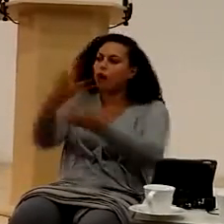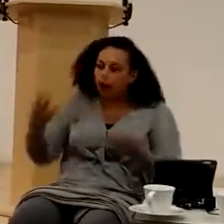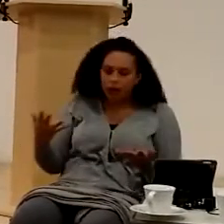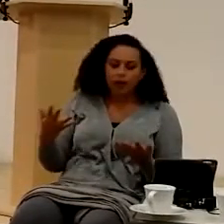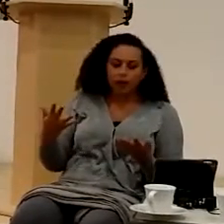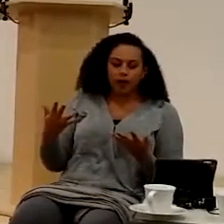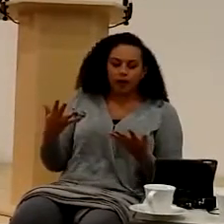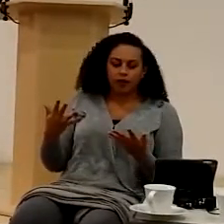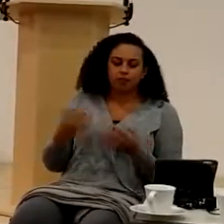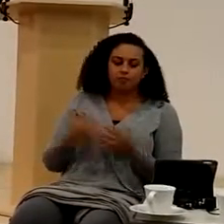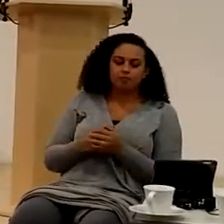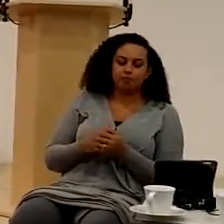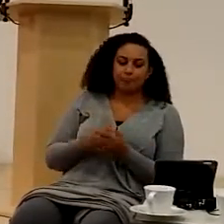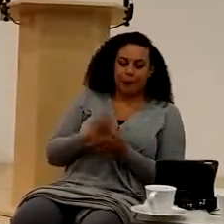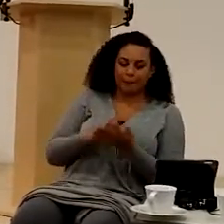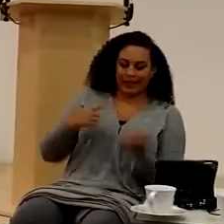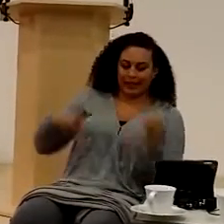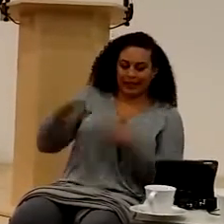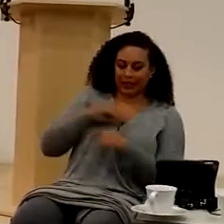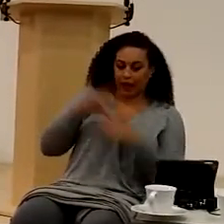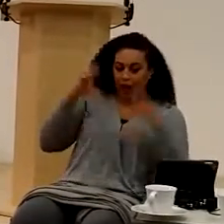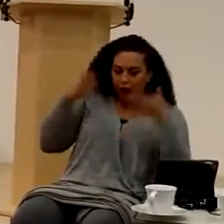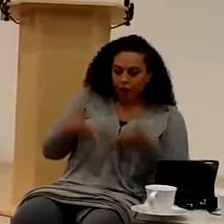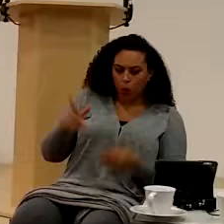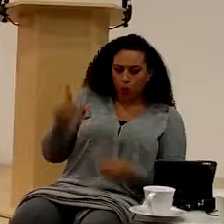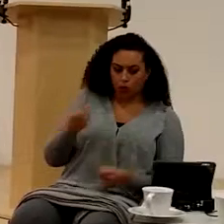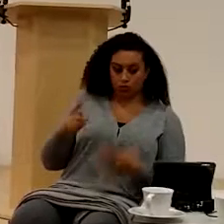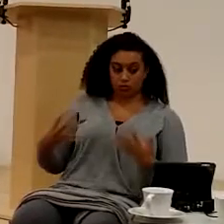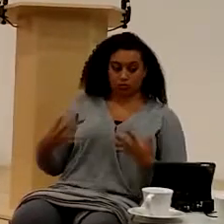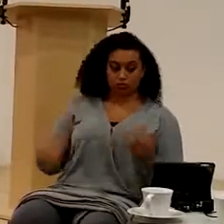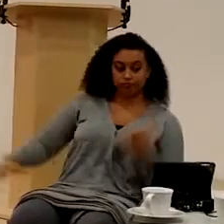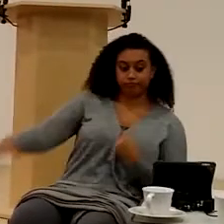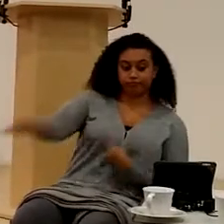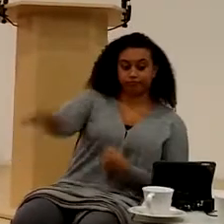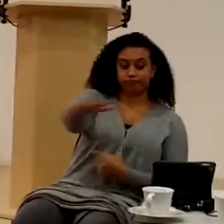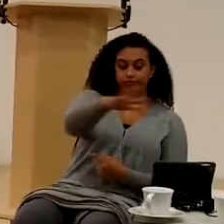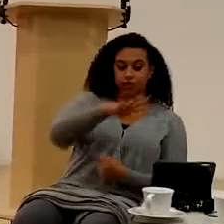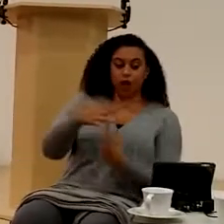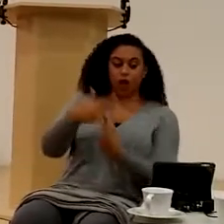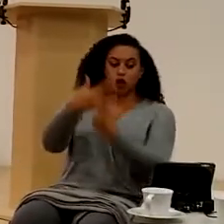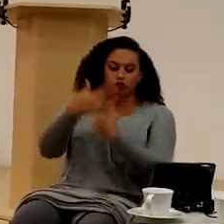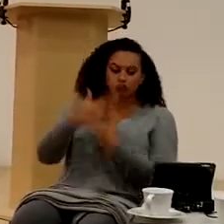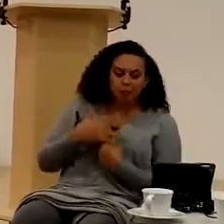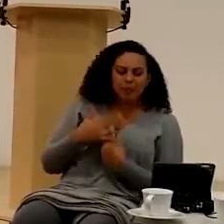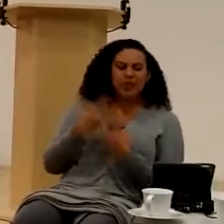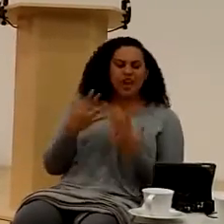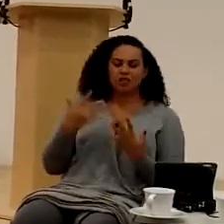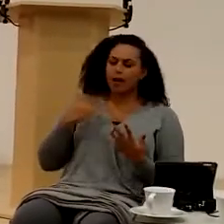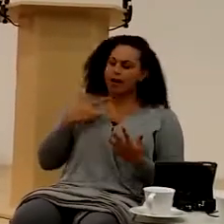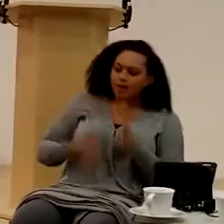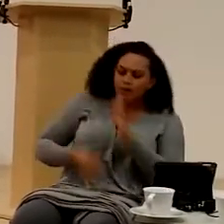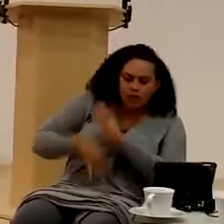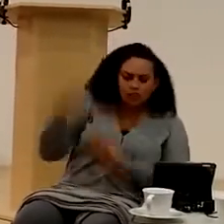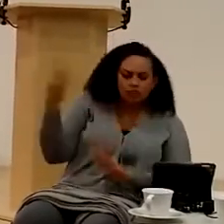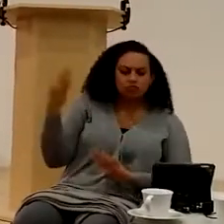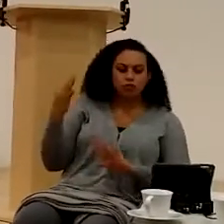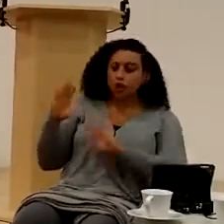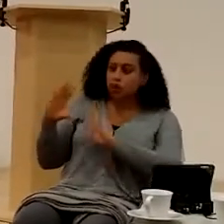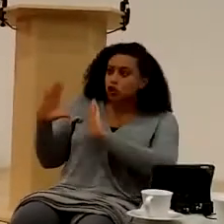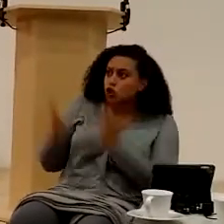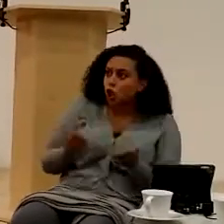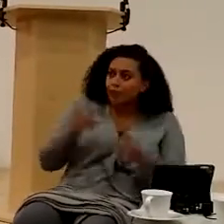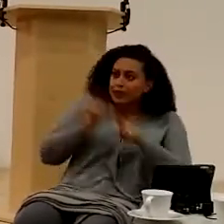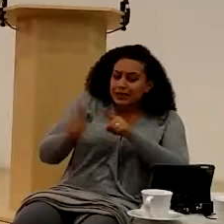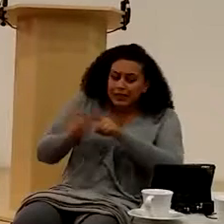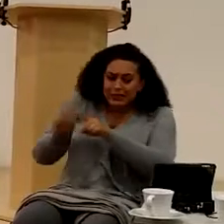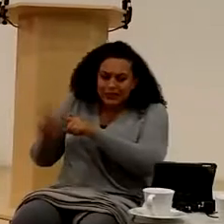into this market economy around delivering